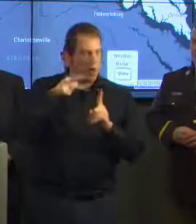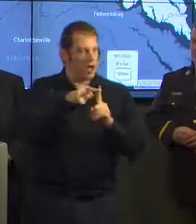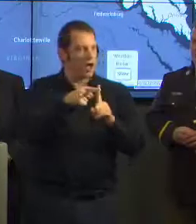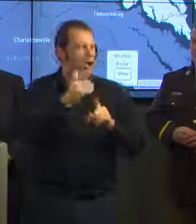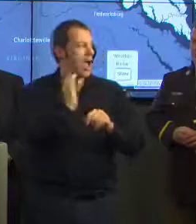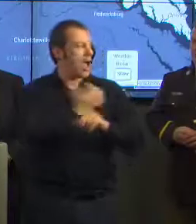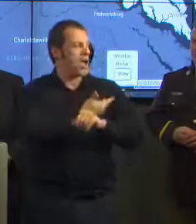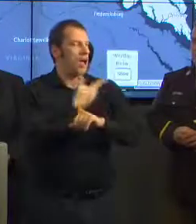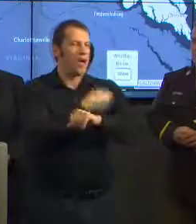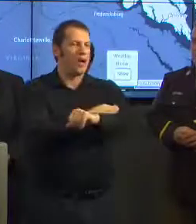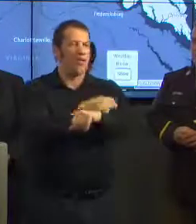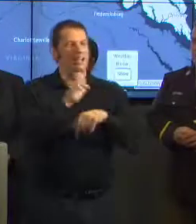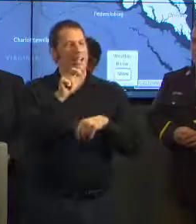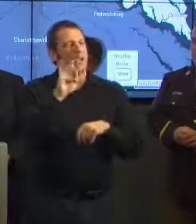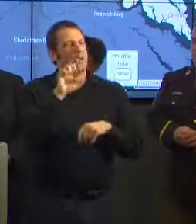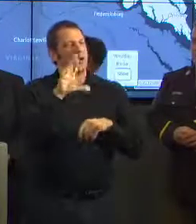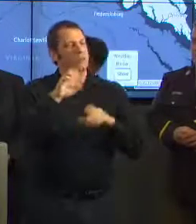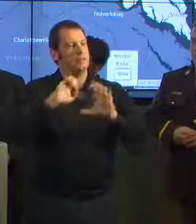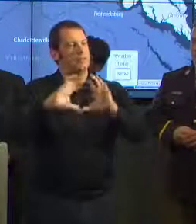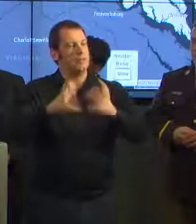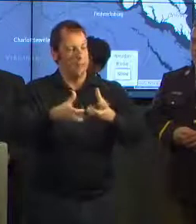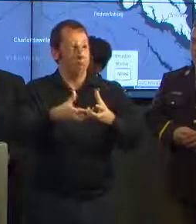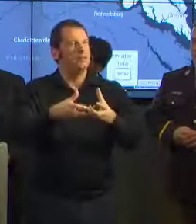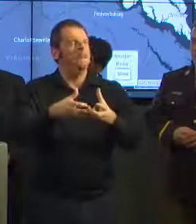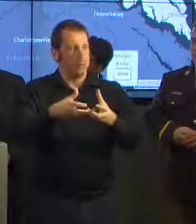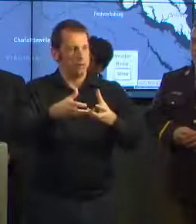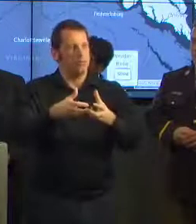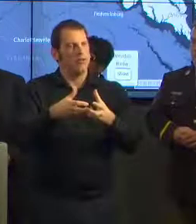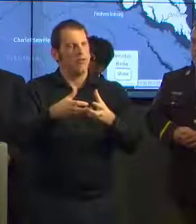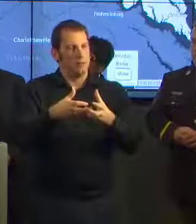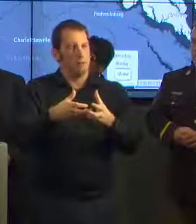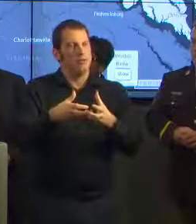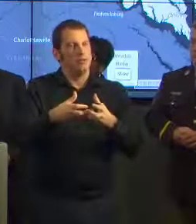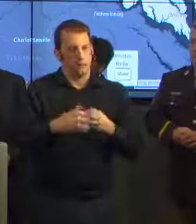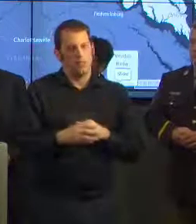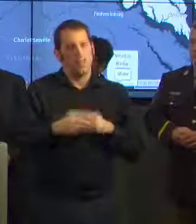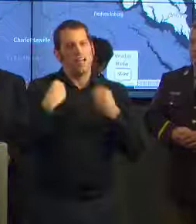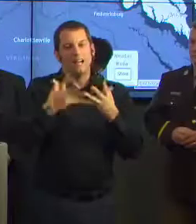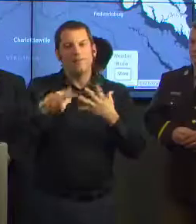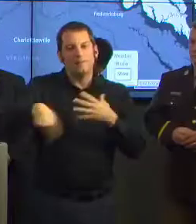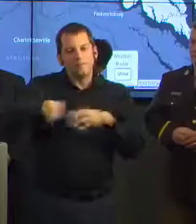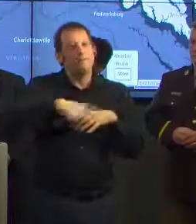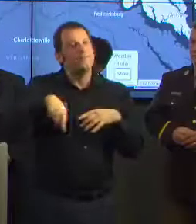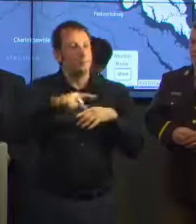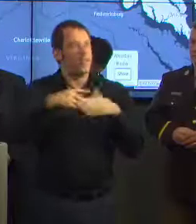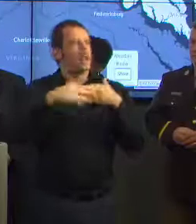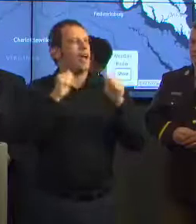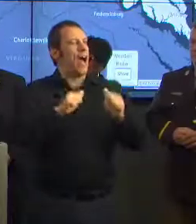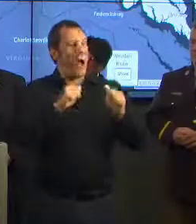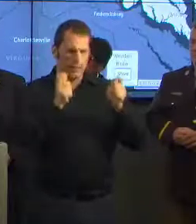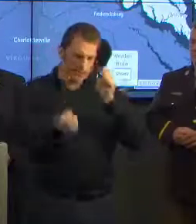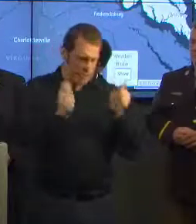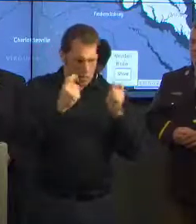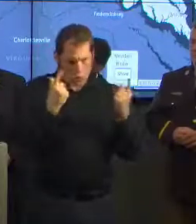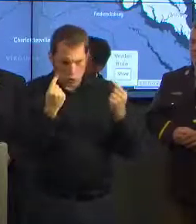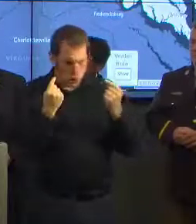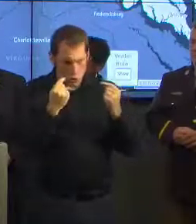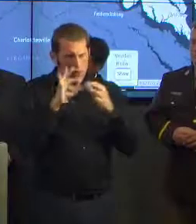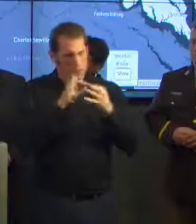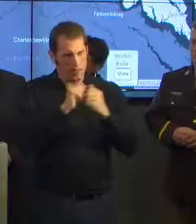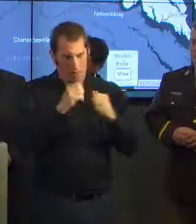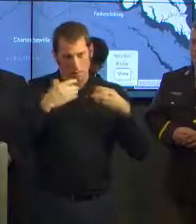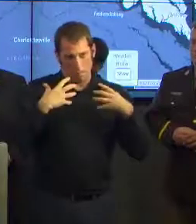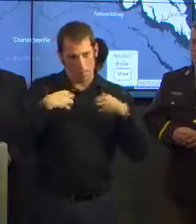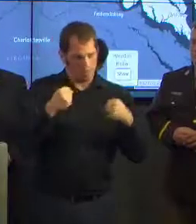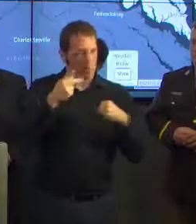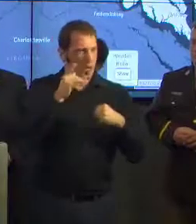needed flexibility to public health and safety professionals as we continue to combat this heroin